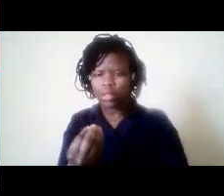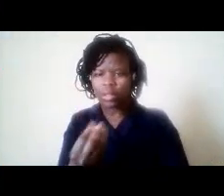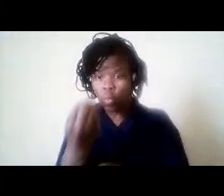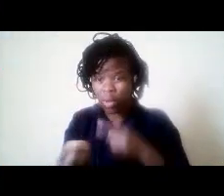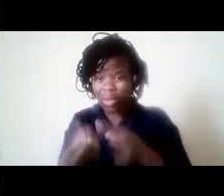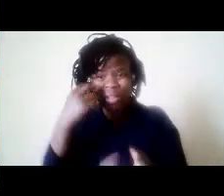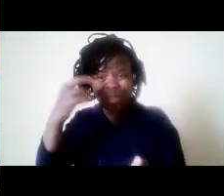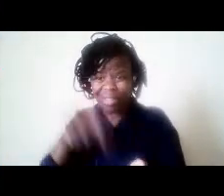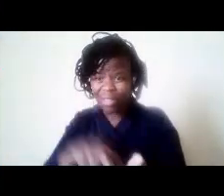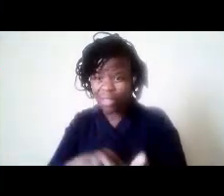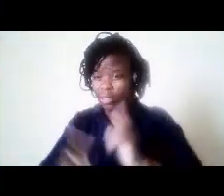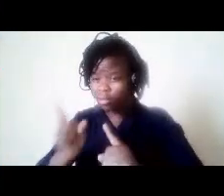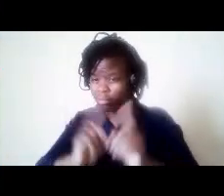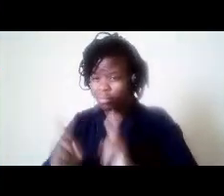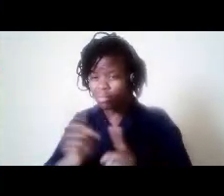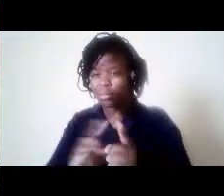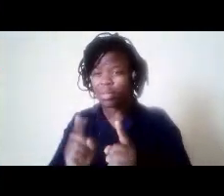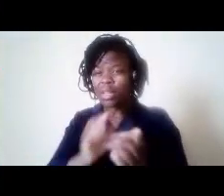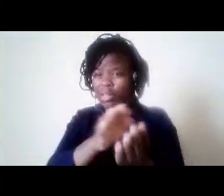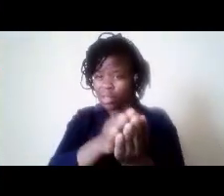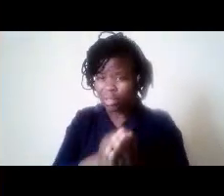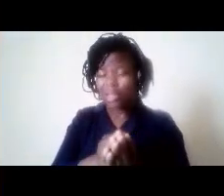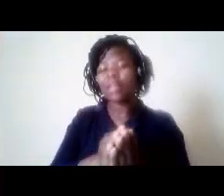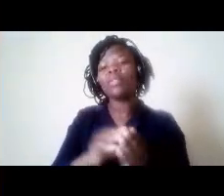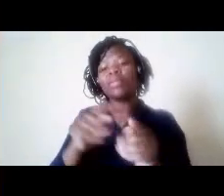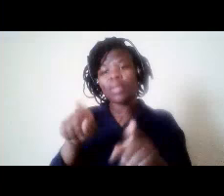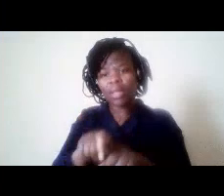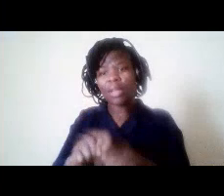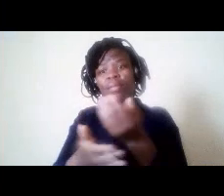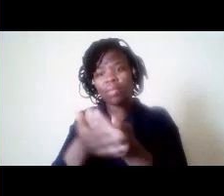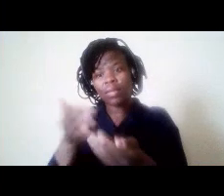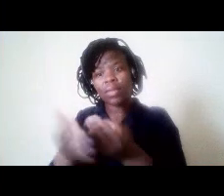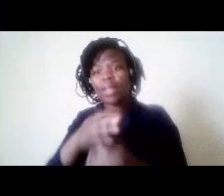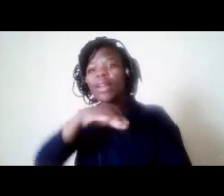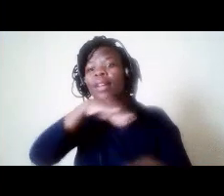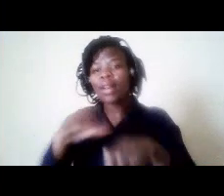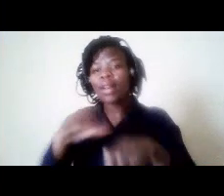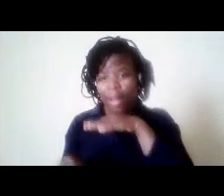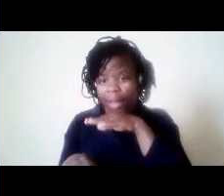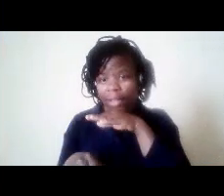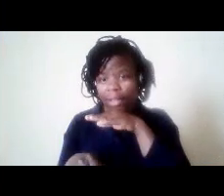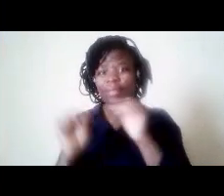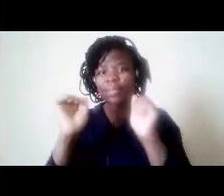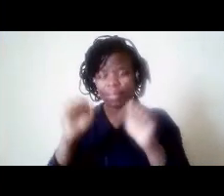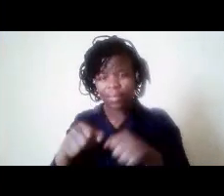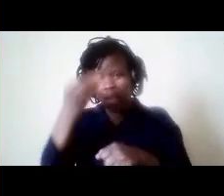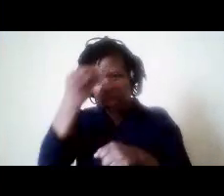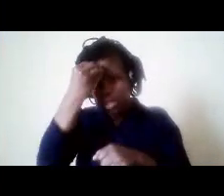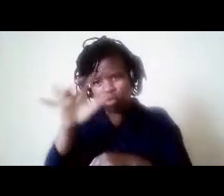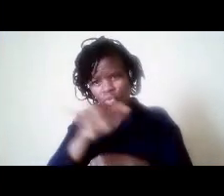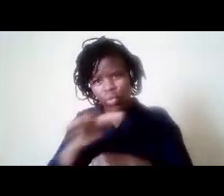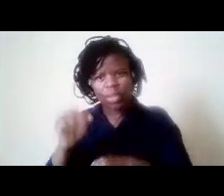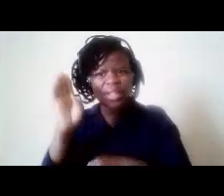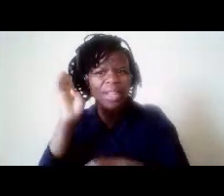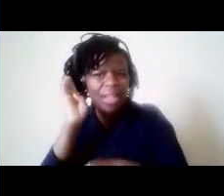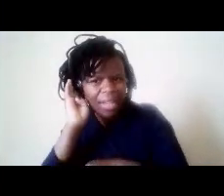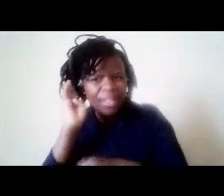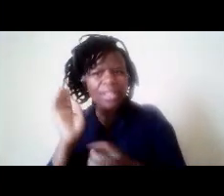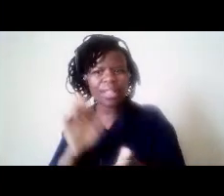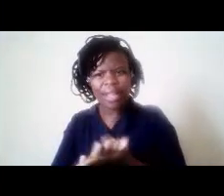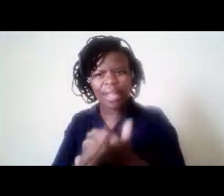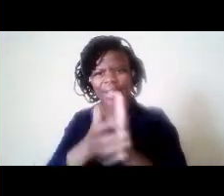and caring adult about what they're experiencing. This brings us to the issue of listening and our skills as